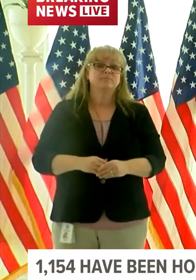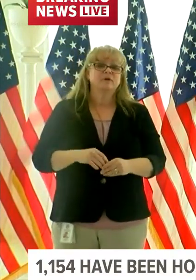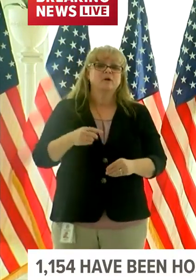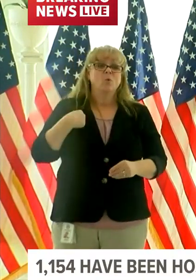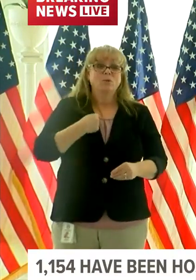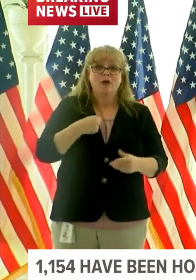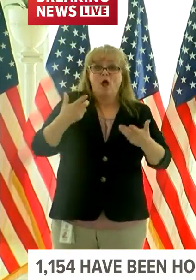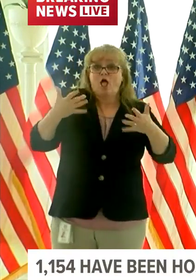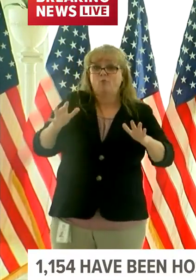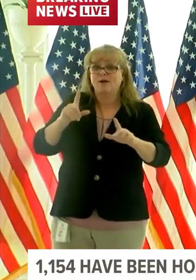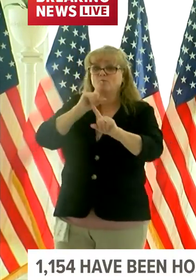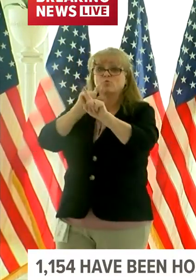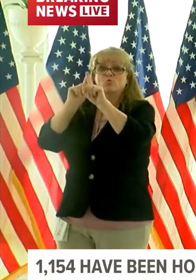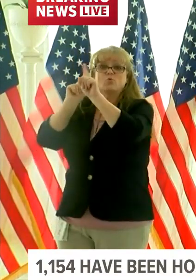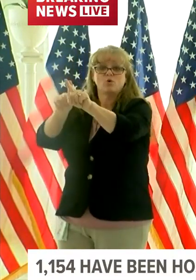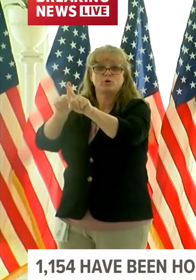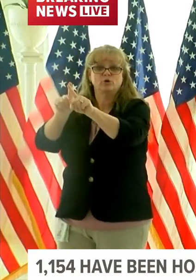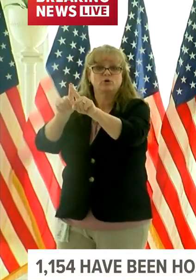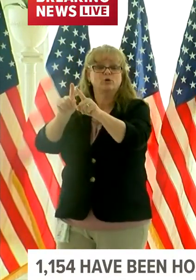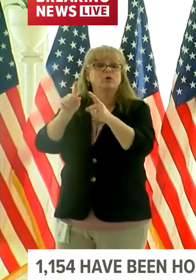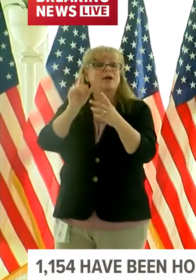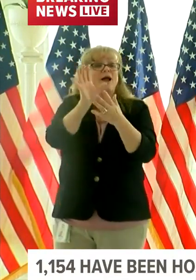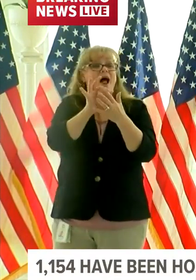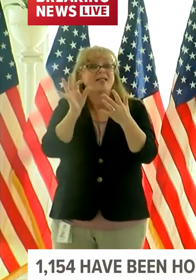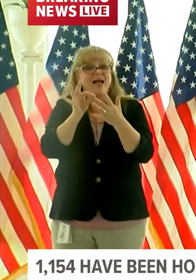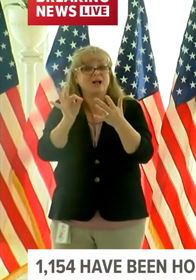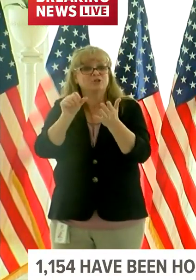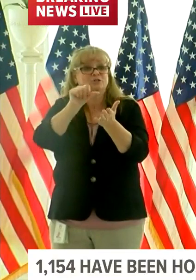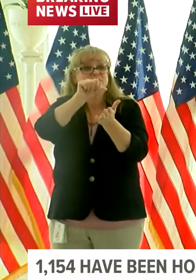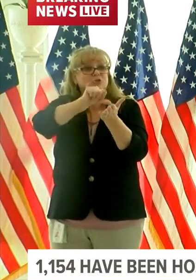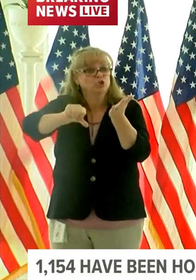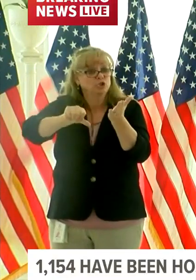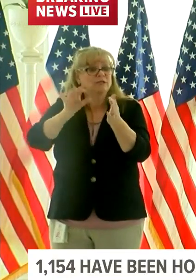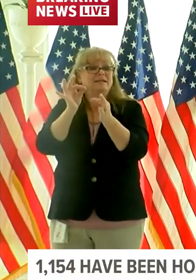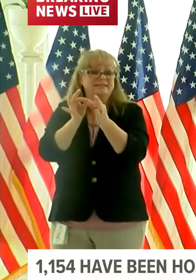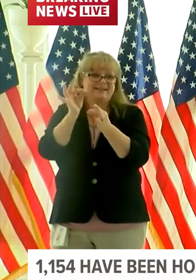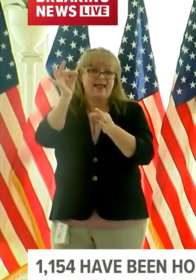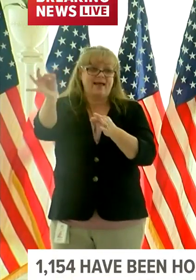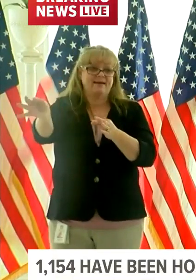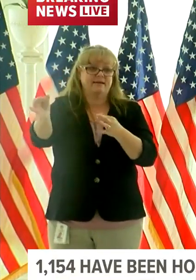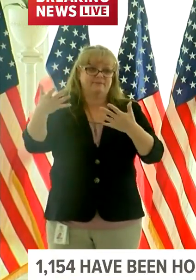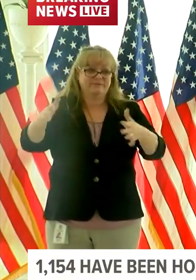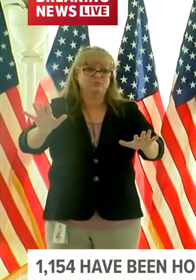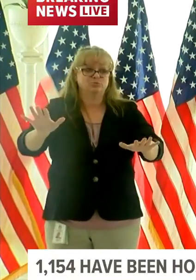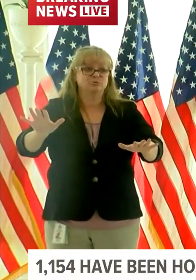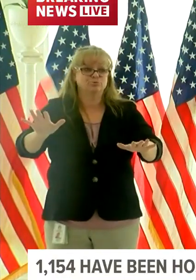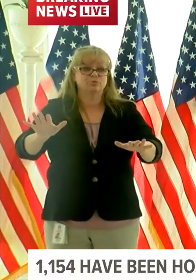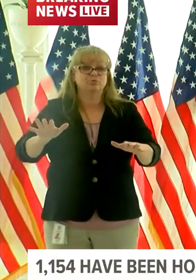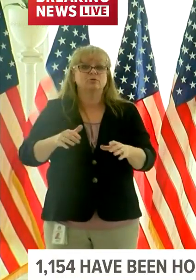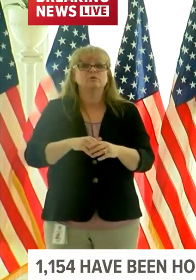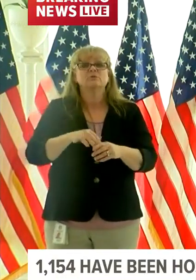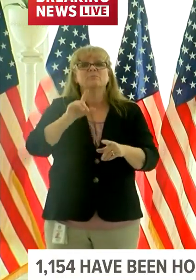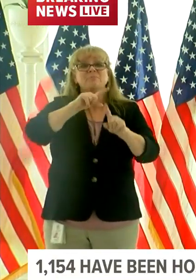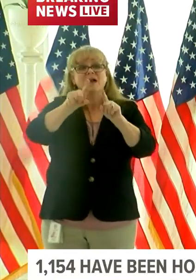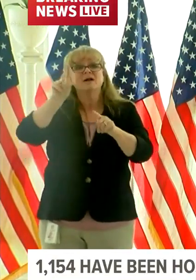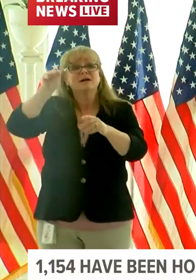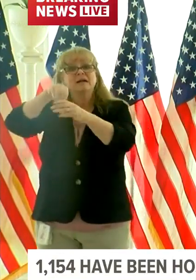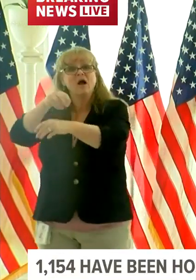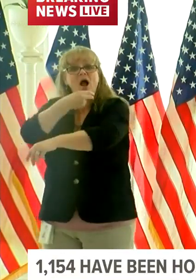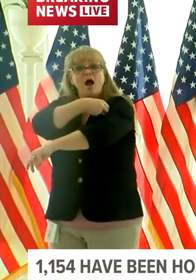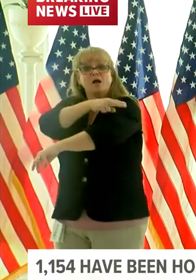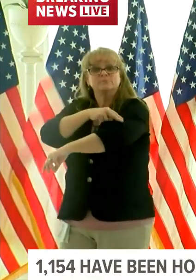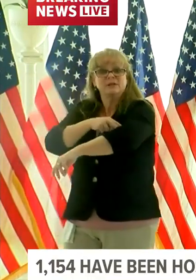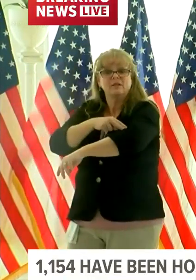hospitals are doing, and the work the state is doing to provide the step-down facilities, because we need to free up those beds for people who need them. So somebody who might no longer